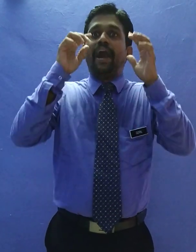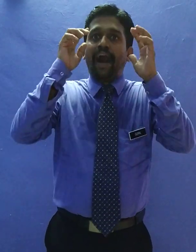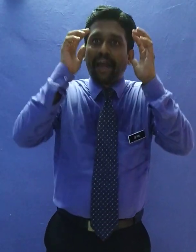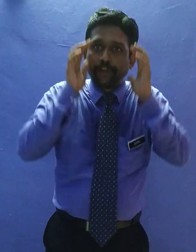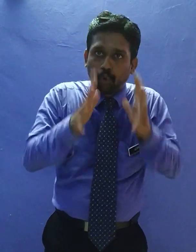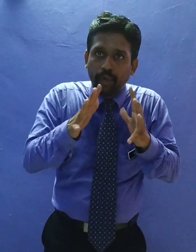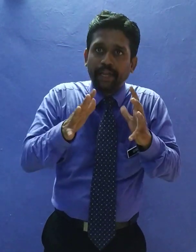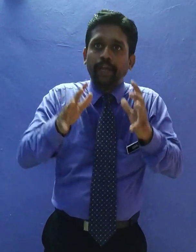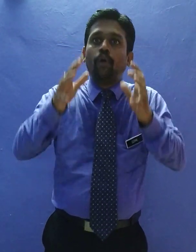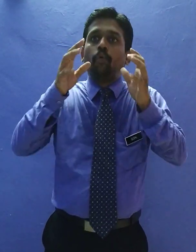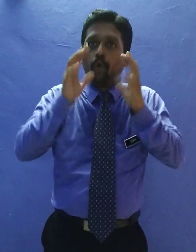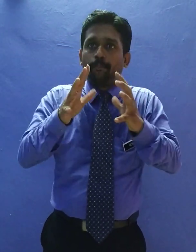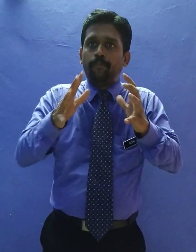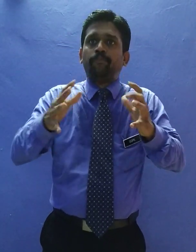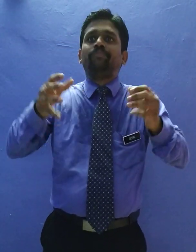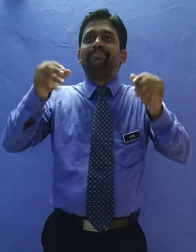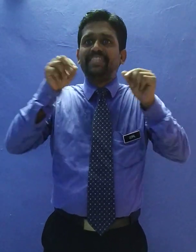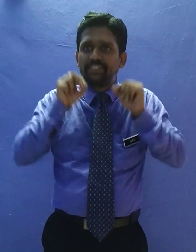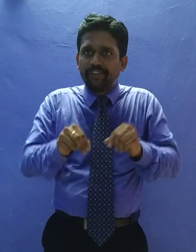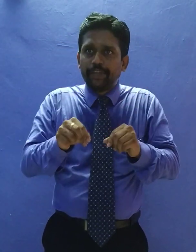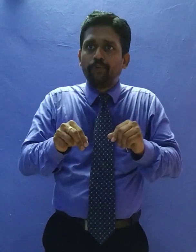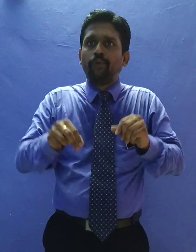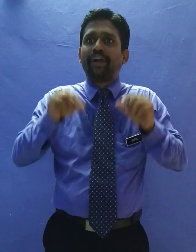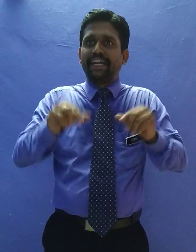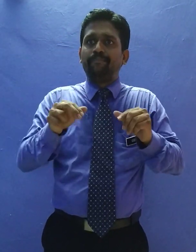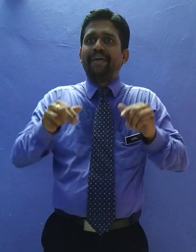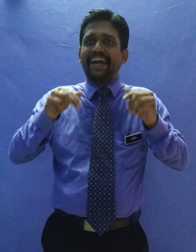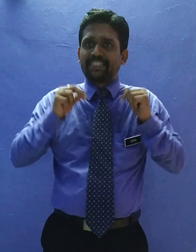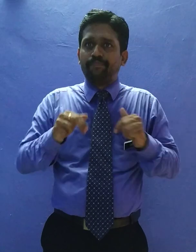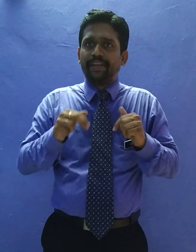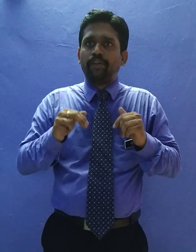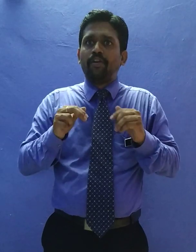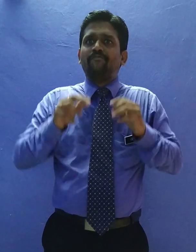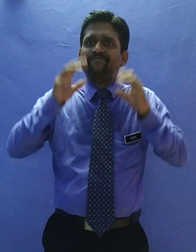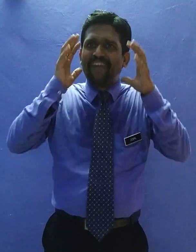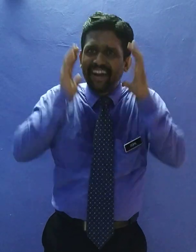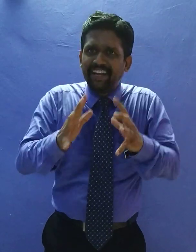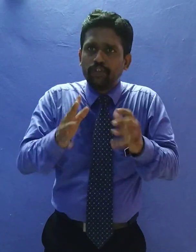I truly hope this video clip has been very